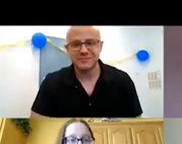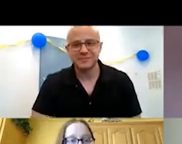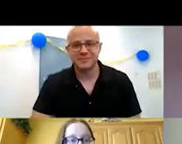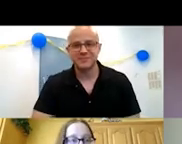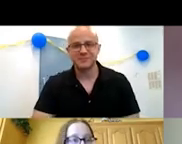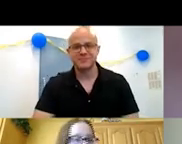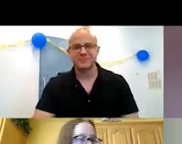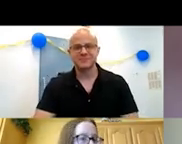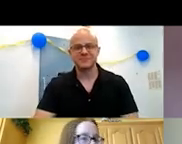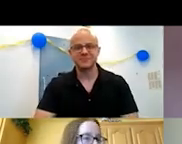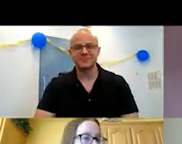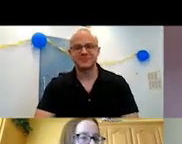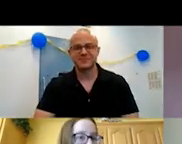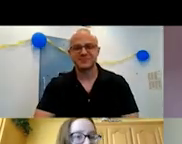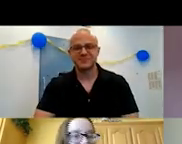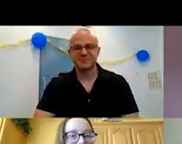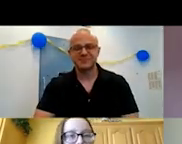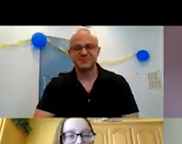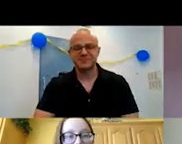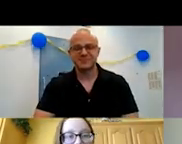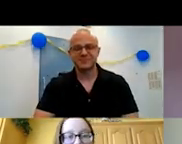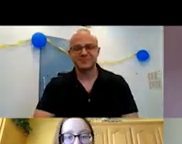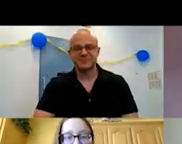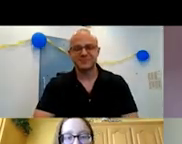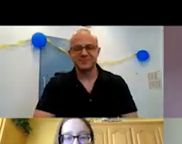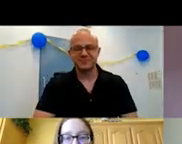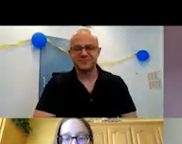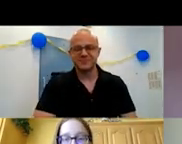maybe one day and teach those signs.